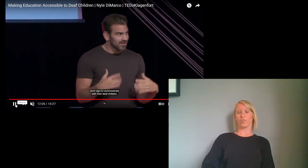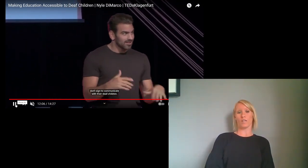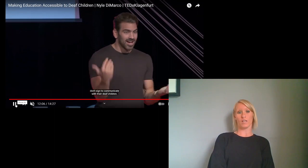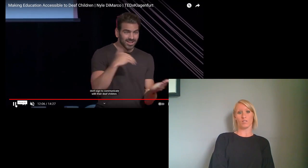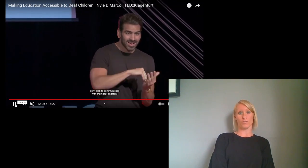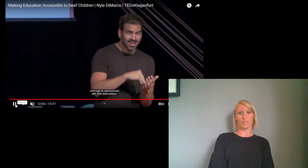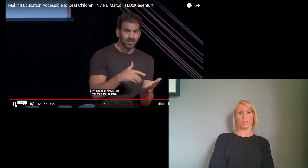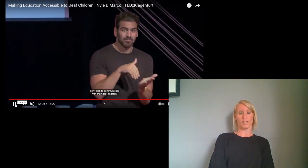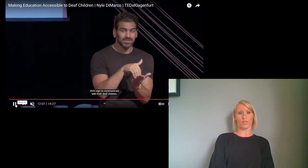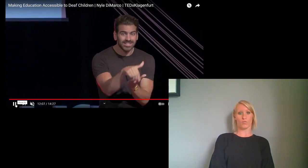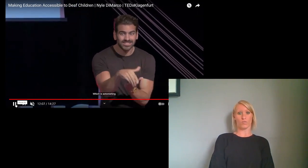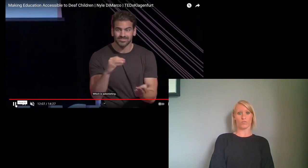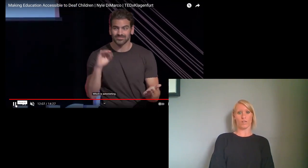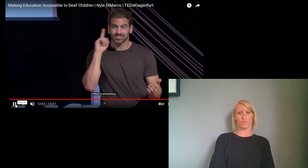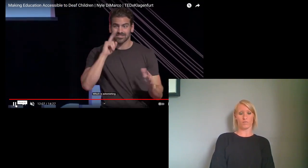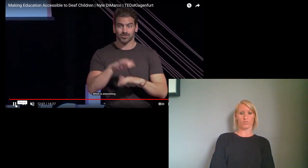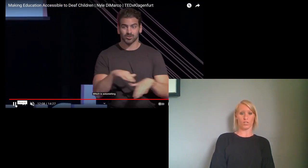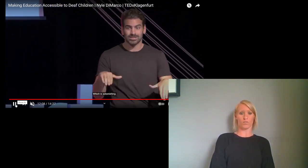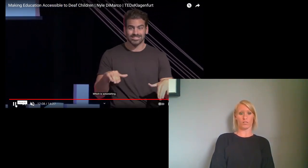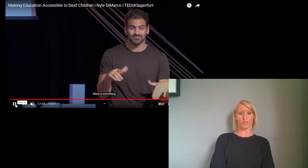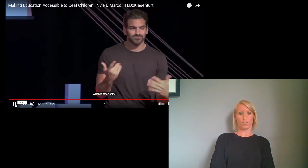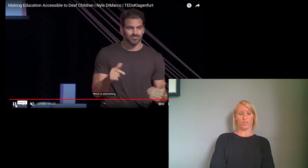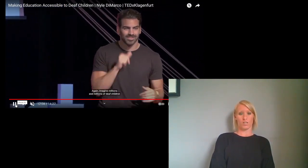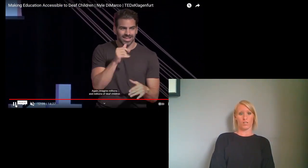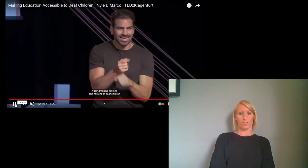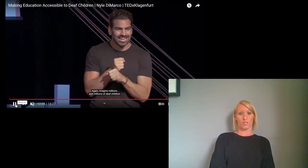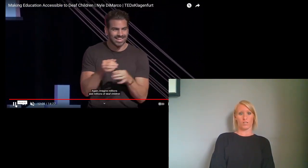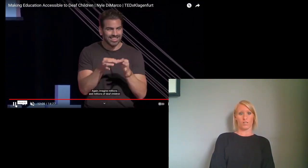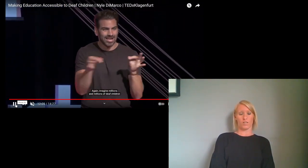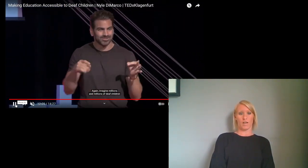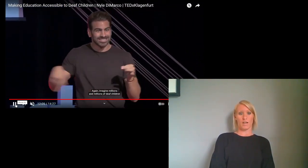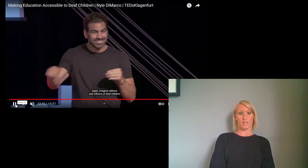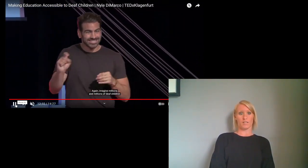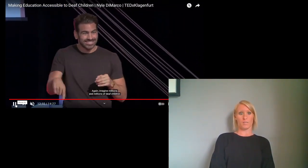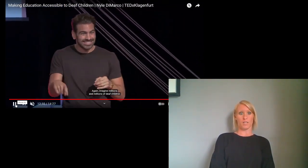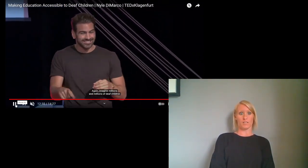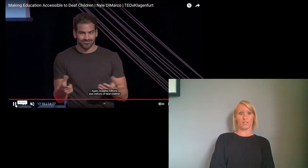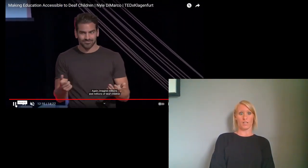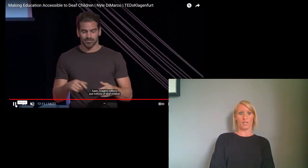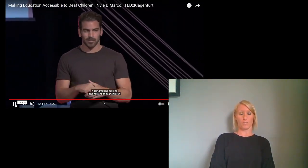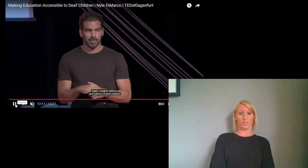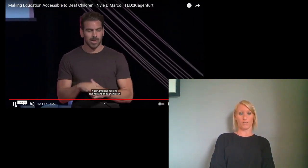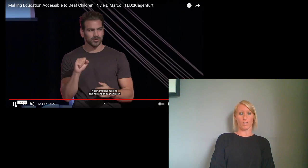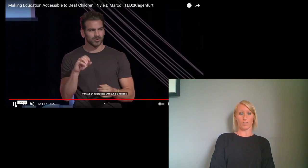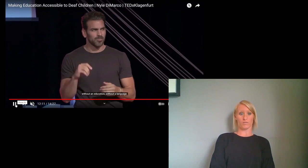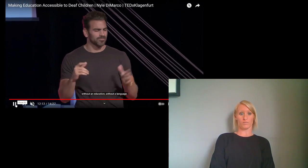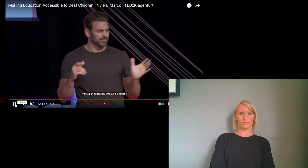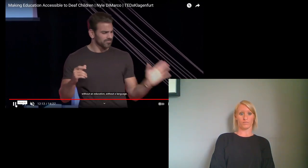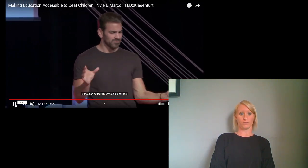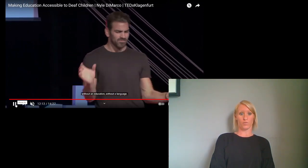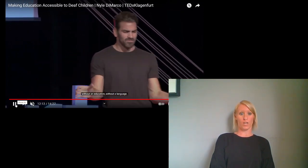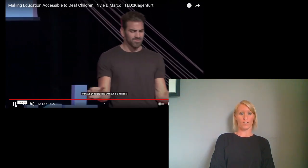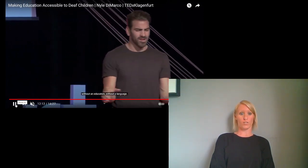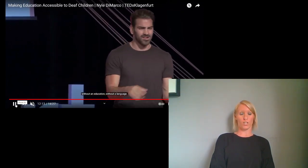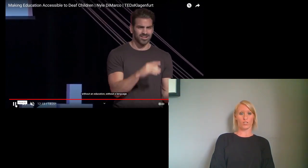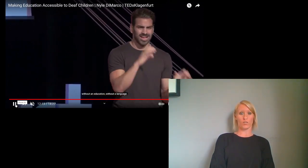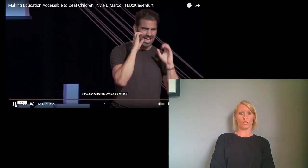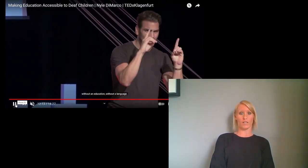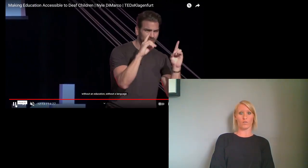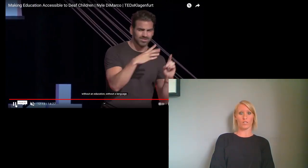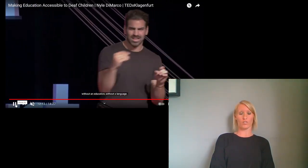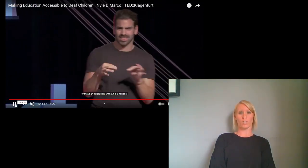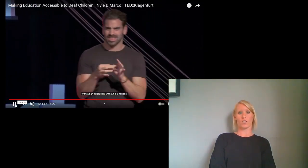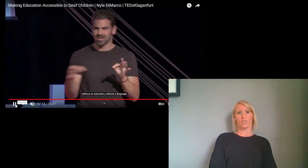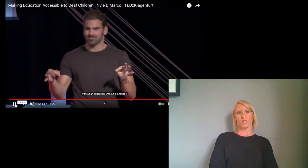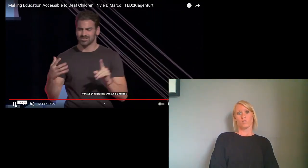not communicate using sign language with their deaf children. That is amazing. I can't believe that. Without education